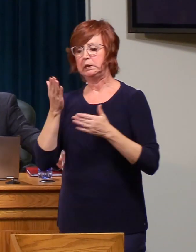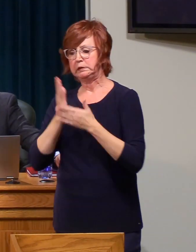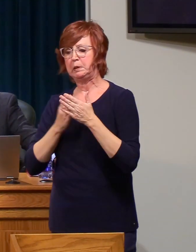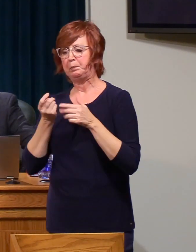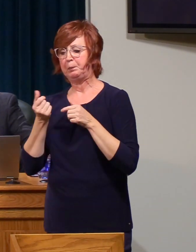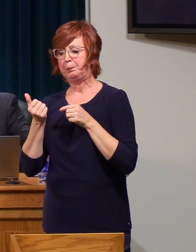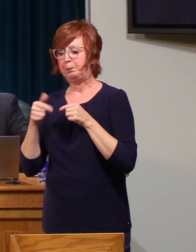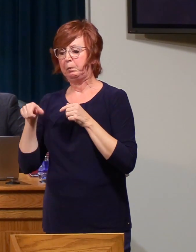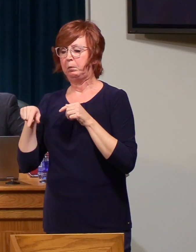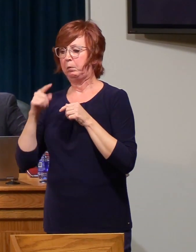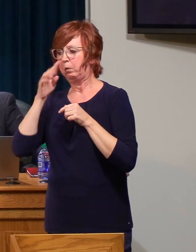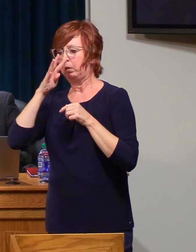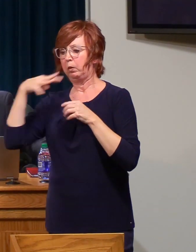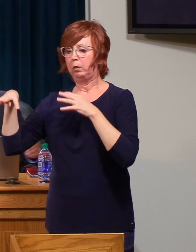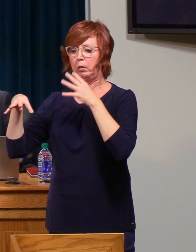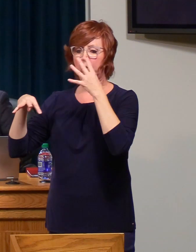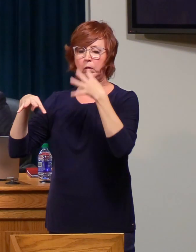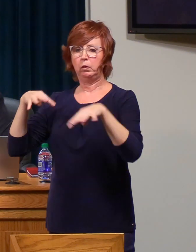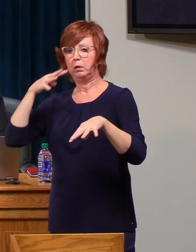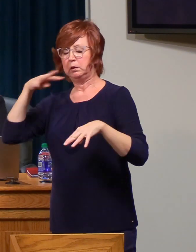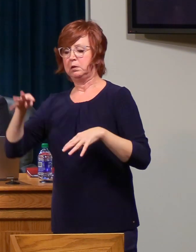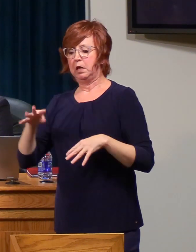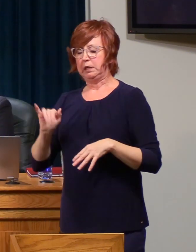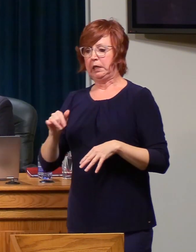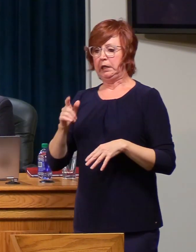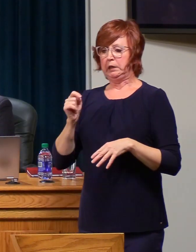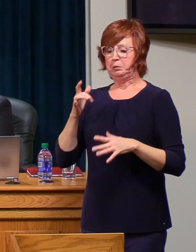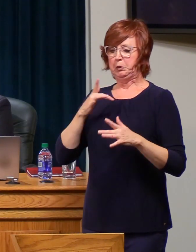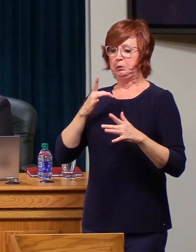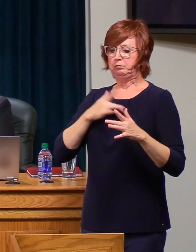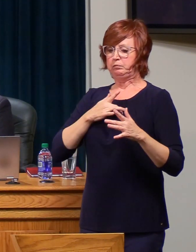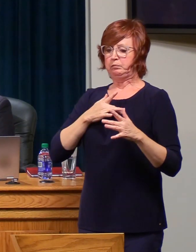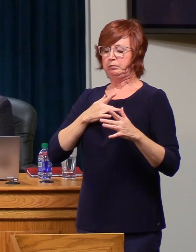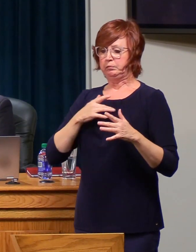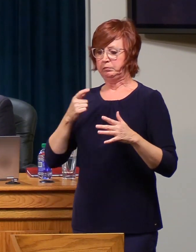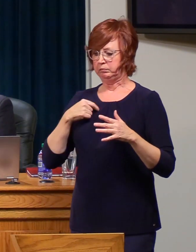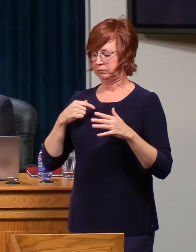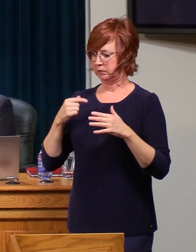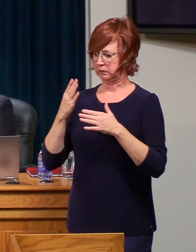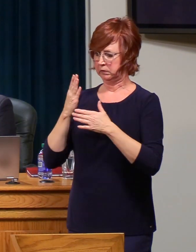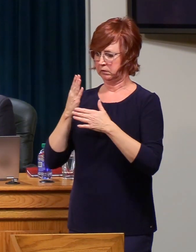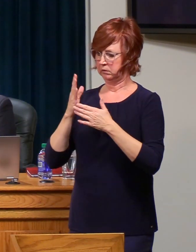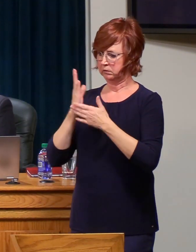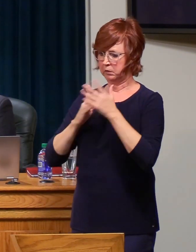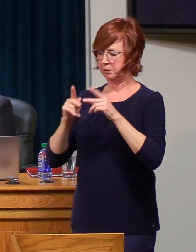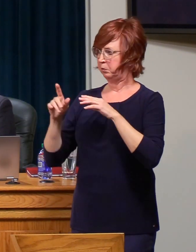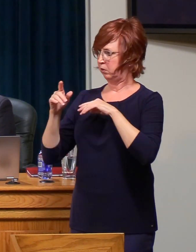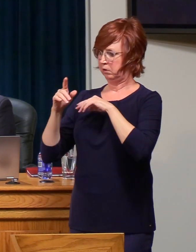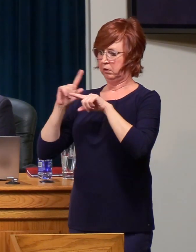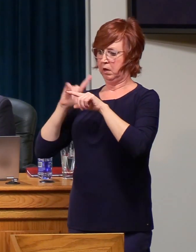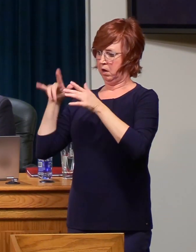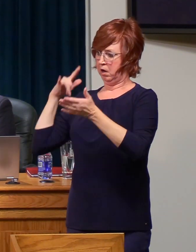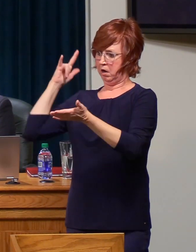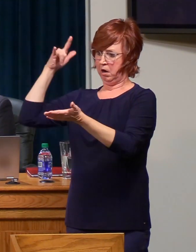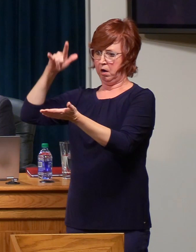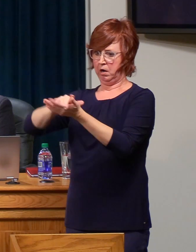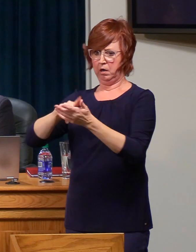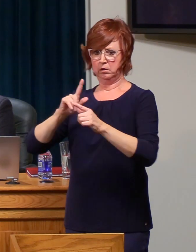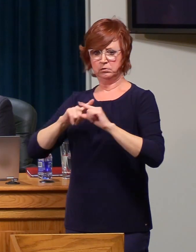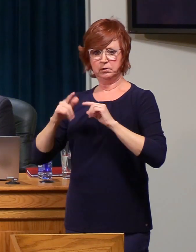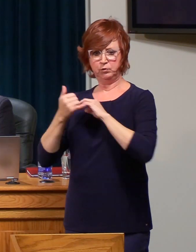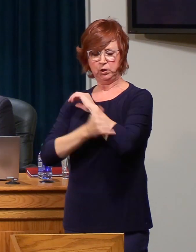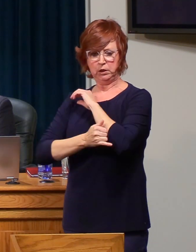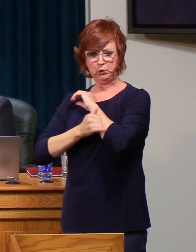particularly concerned about some of those who are returning from foreign travel and are choosing to not self-isolate. Most